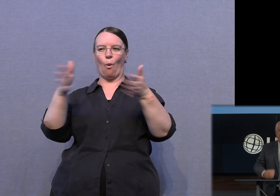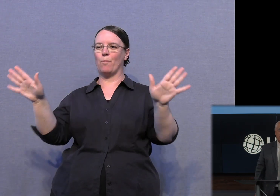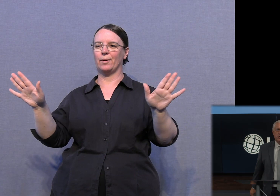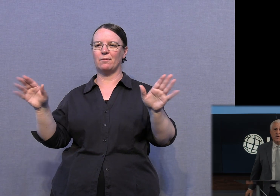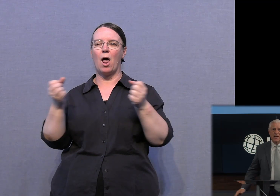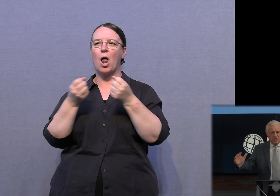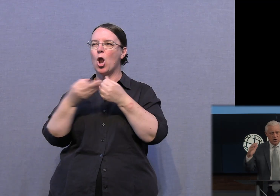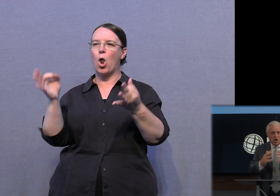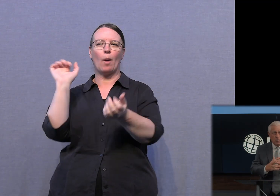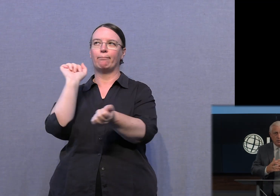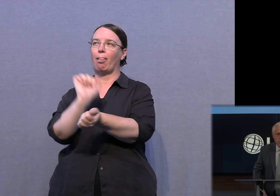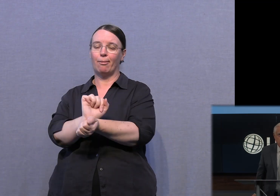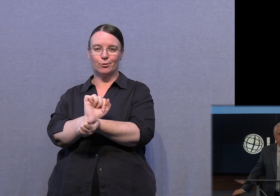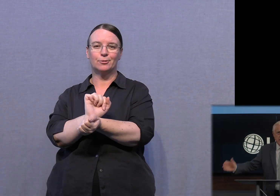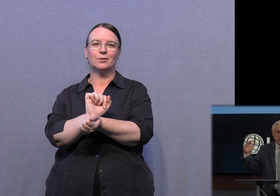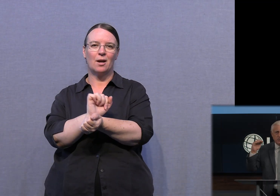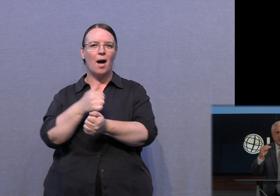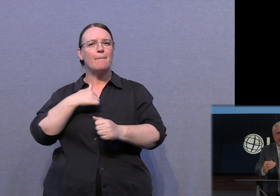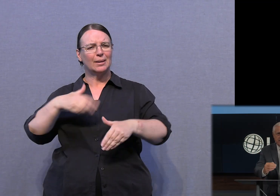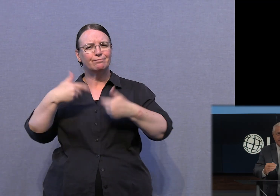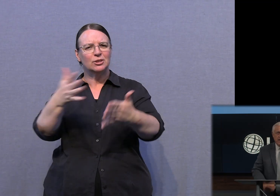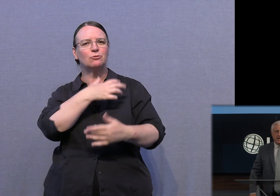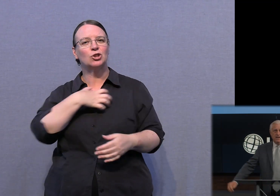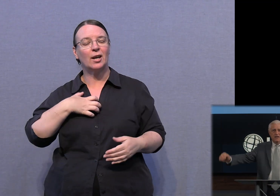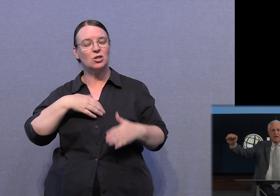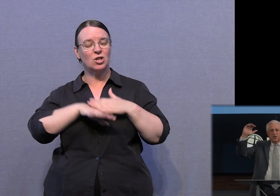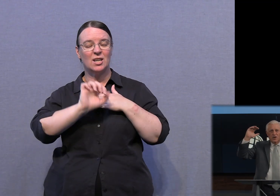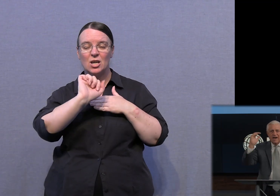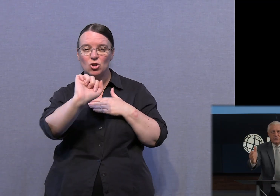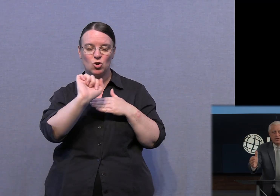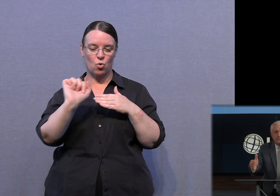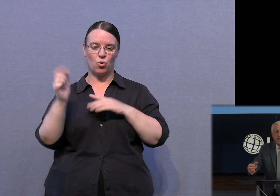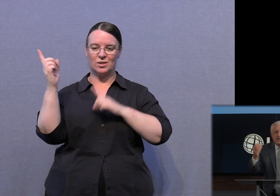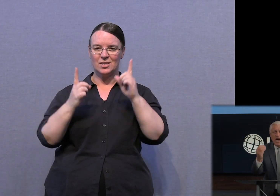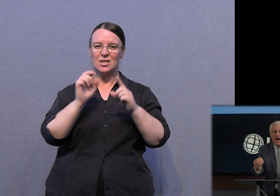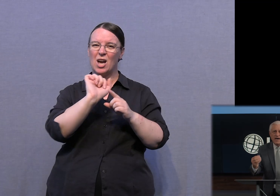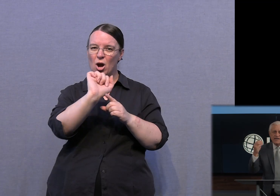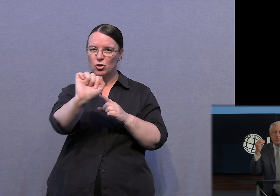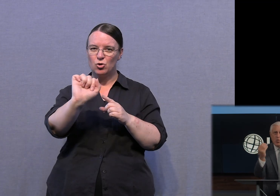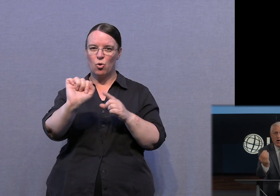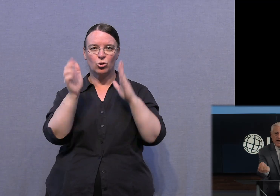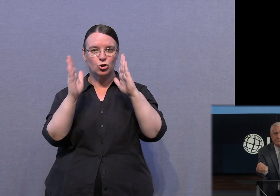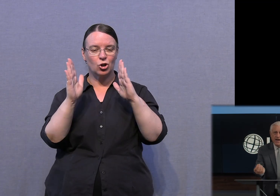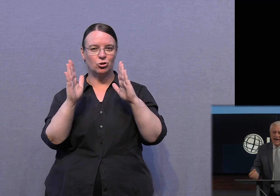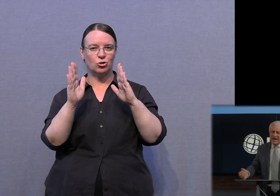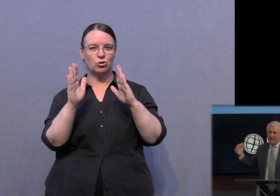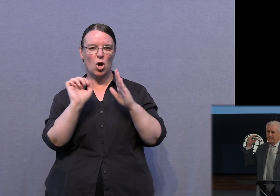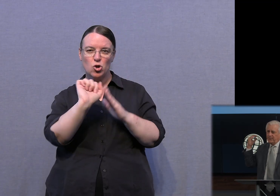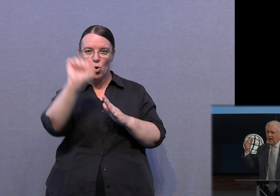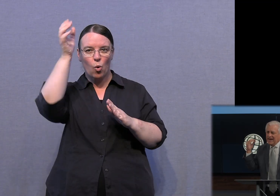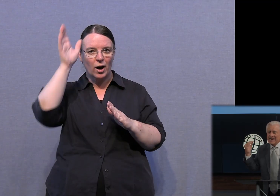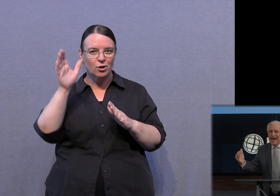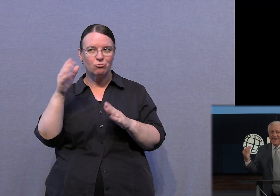I challenge you in your local church, in your city, in your nation, God is working. And